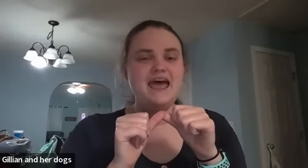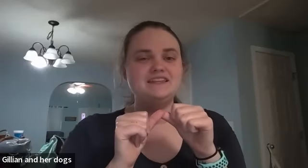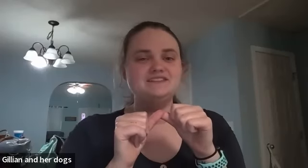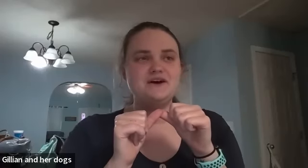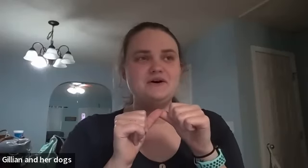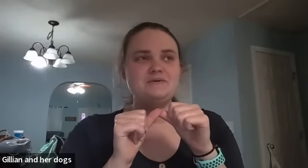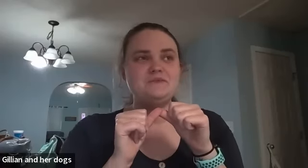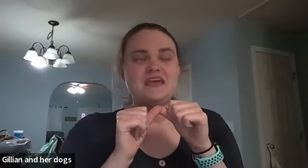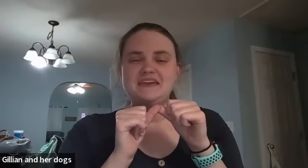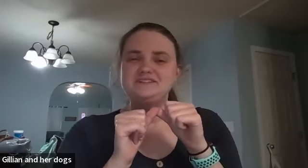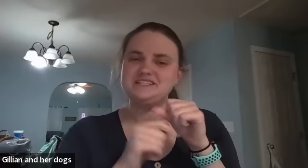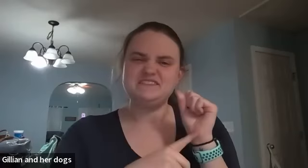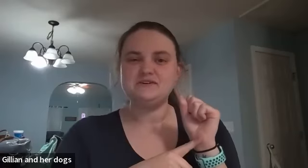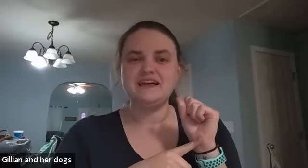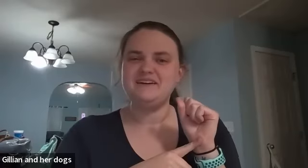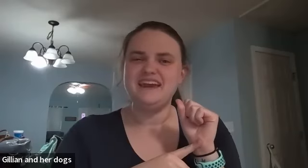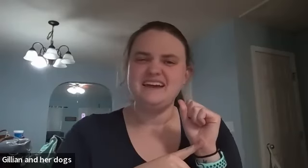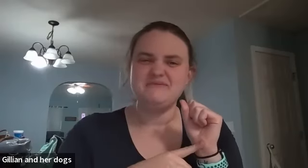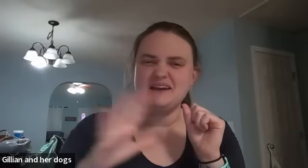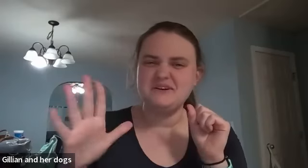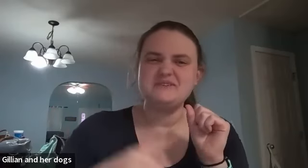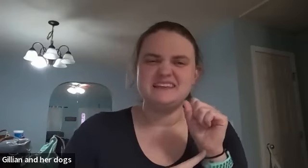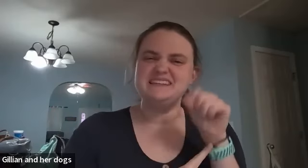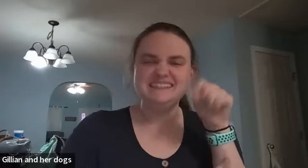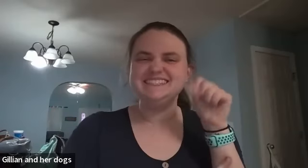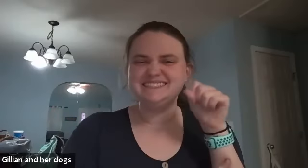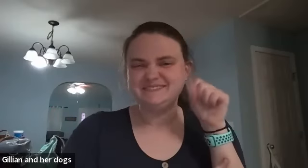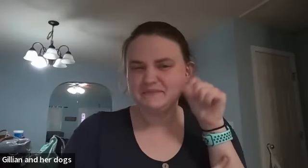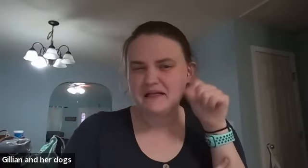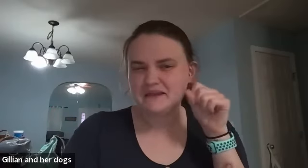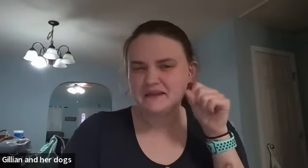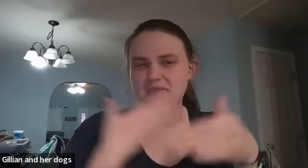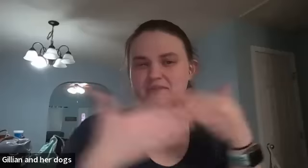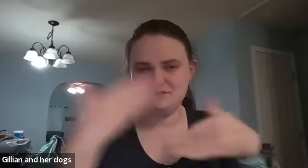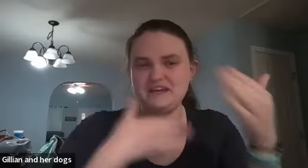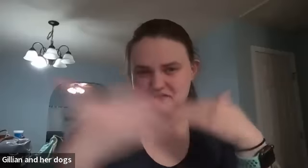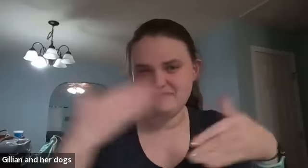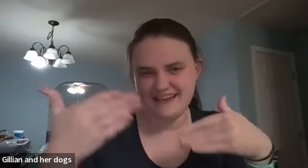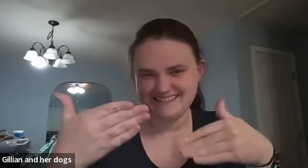And so if you're like, okay, I'm kind of over this, just smile and nod. I promise we'll get through it faster.